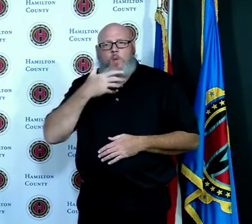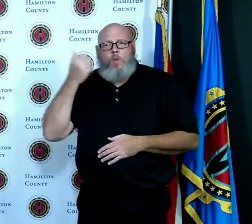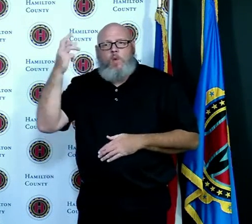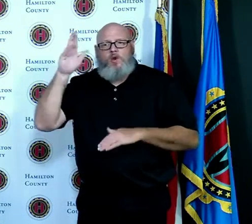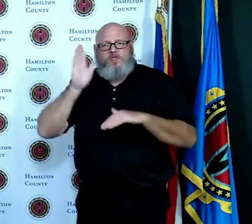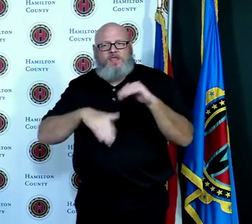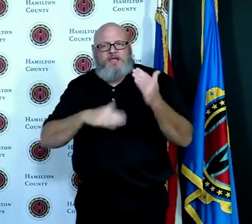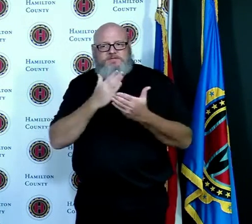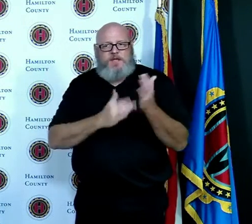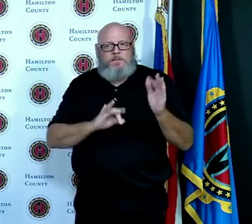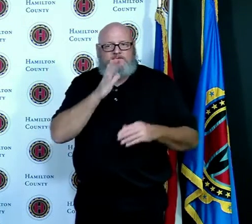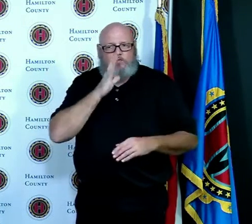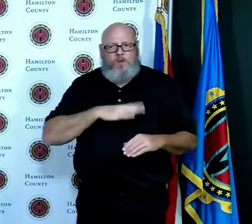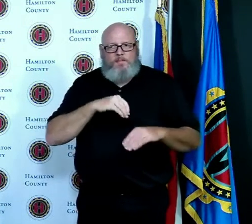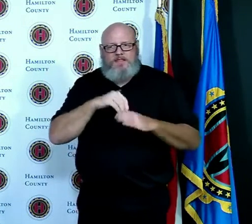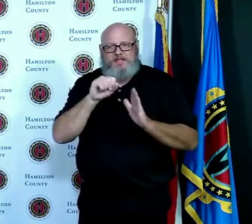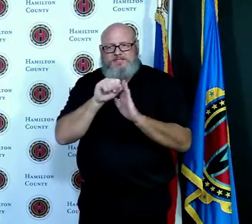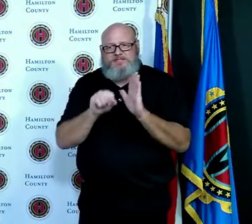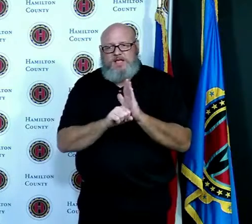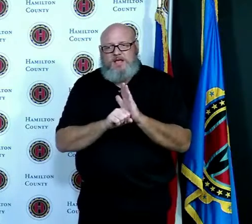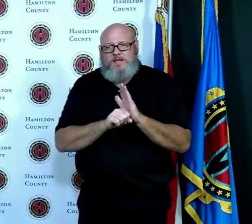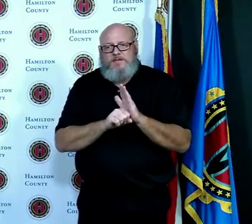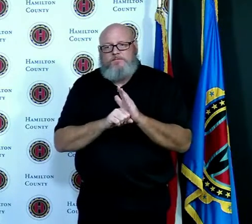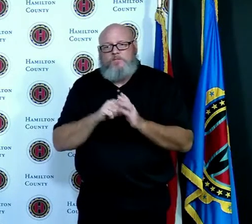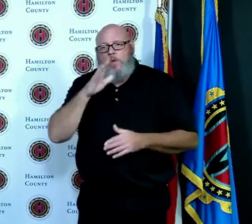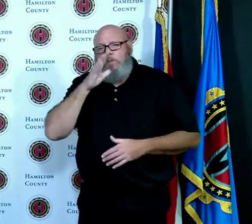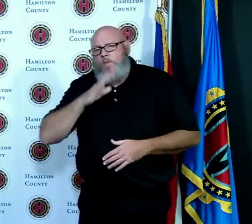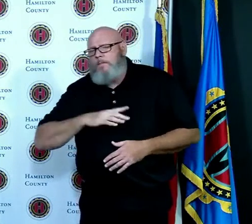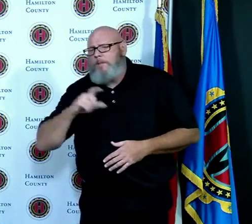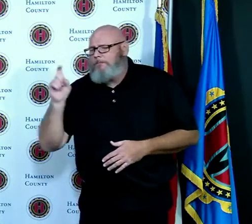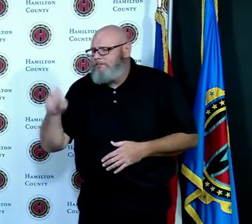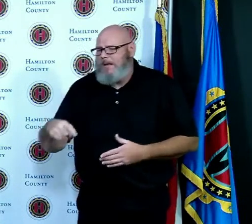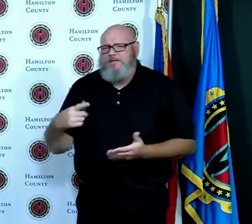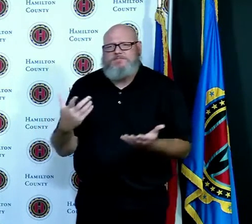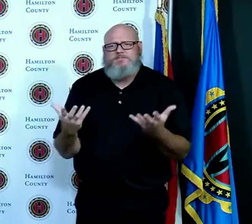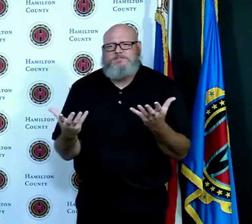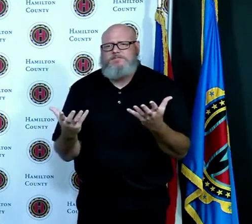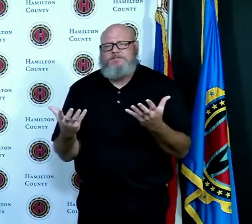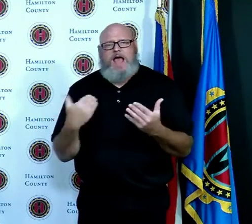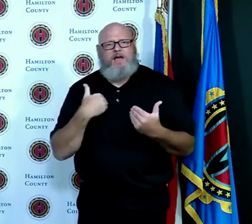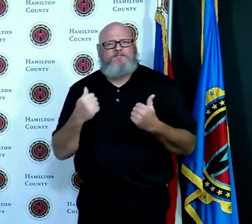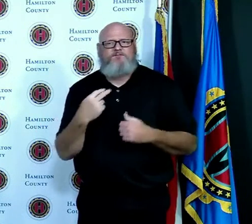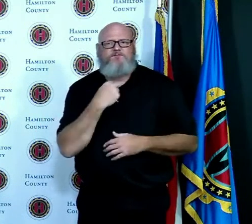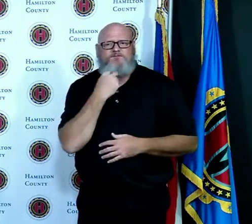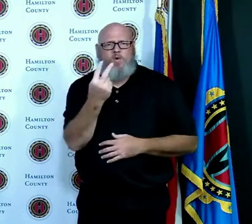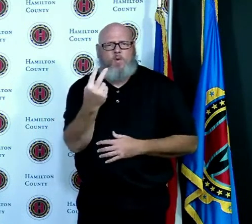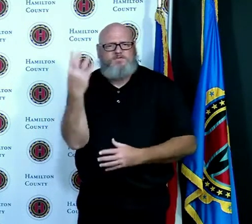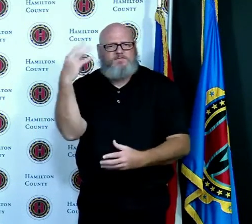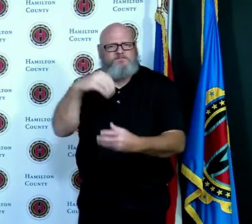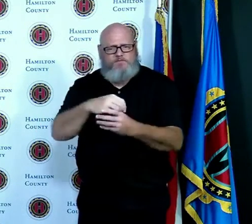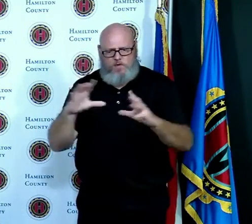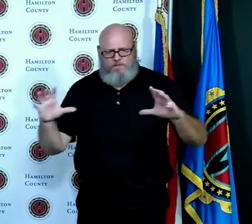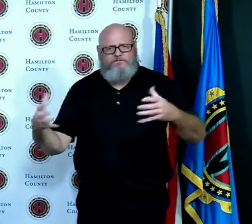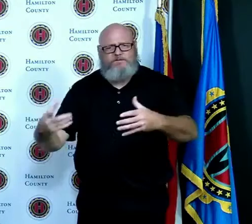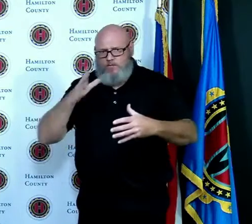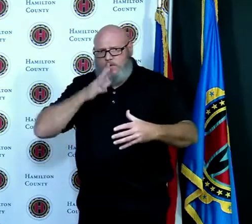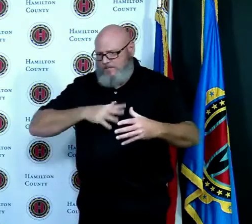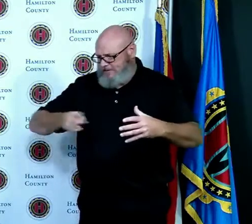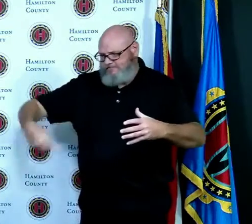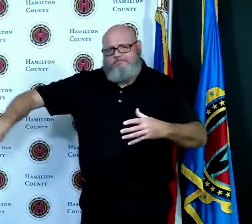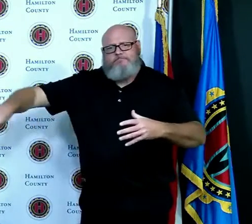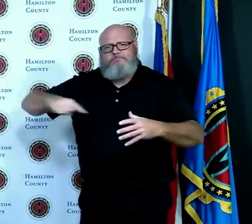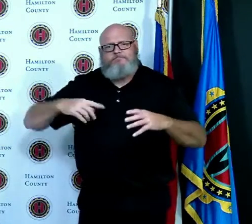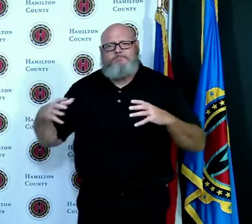about having a seat at the table and making sure that the experience that we have and it's really life